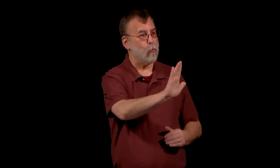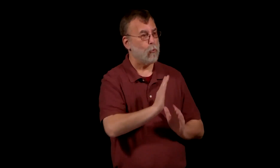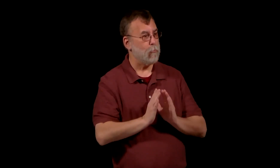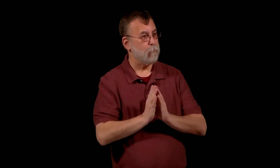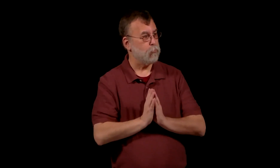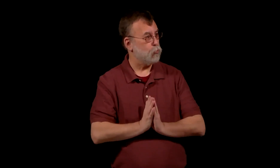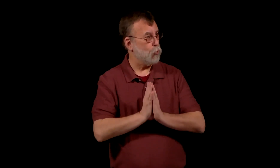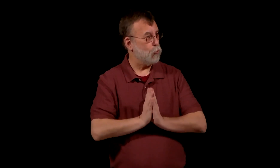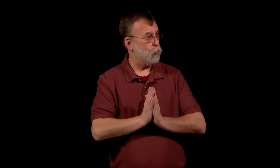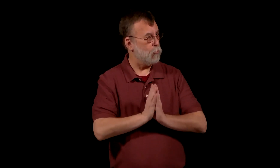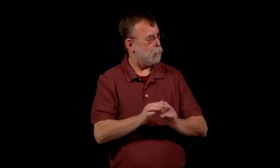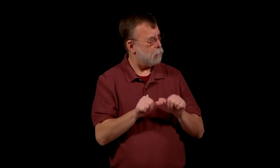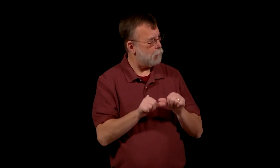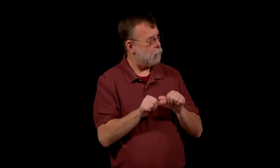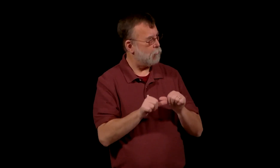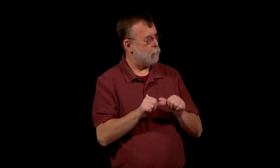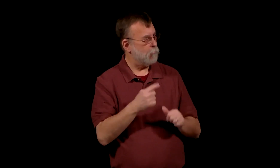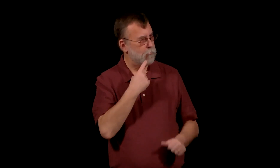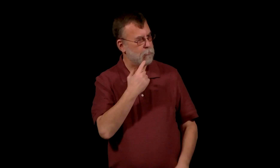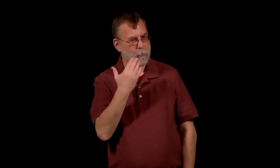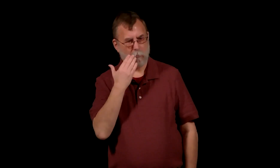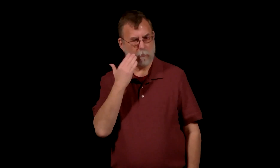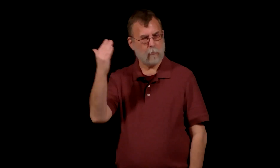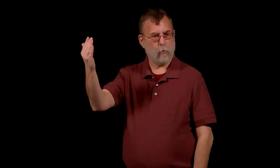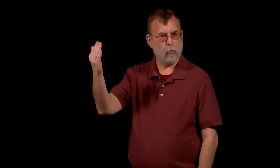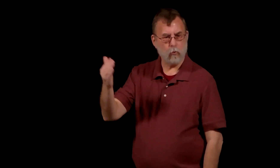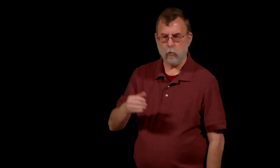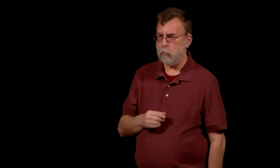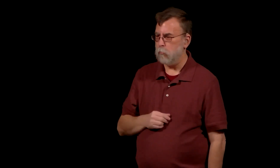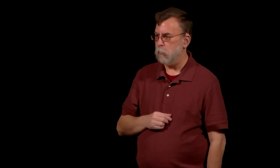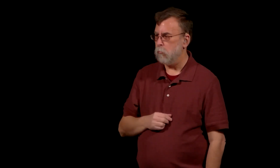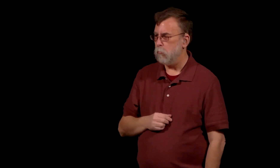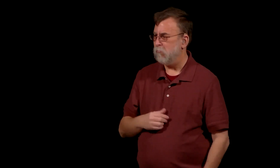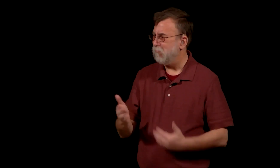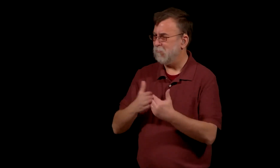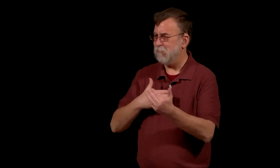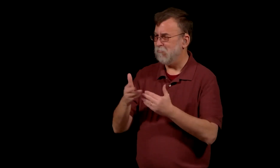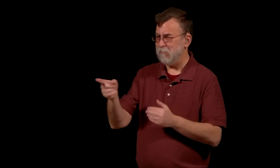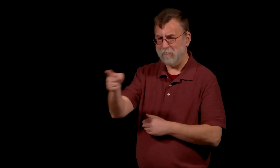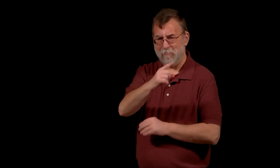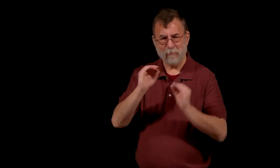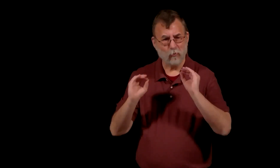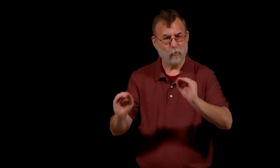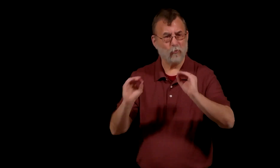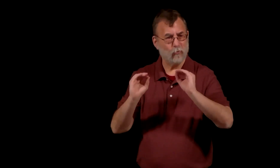do, we pray, we continue to pray for that, just continue to give our thanks.